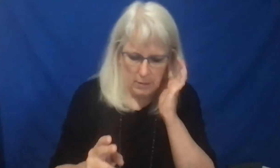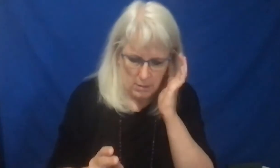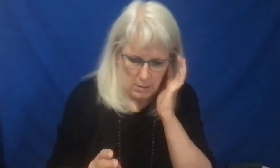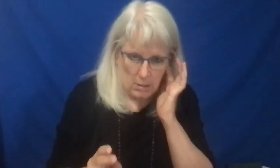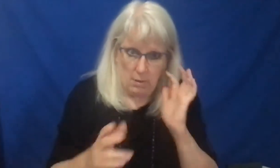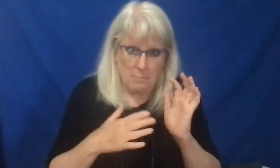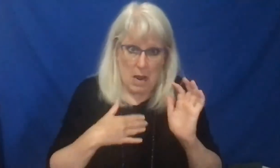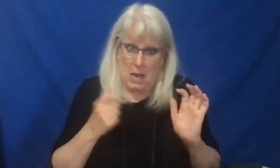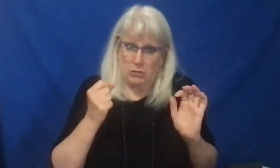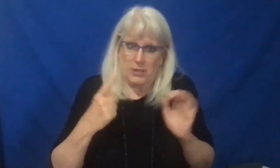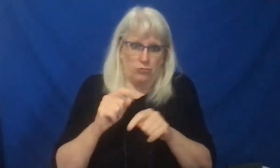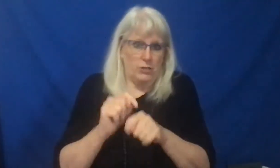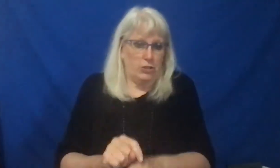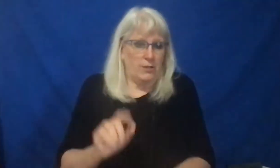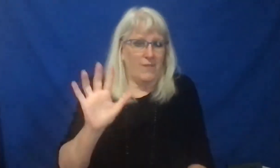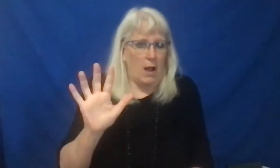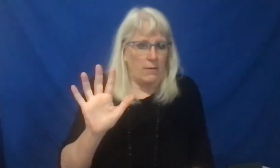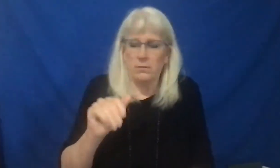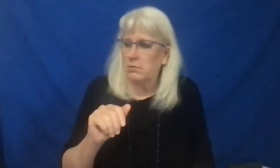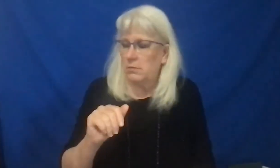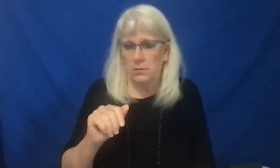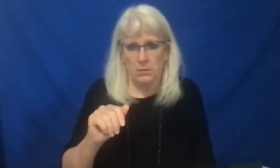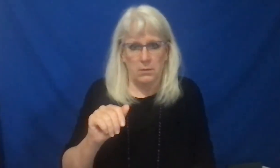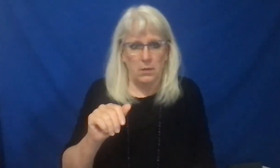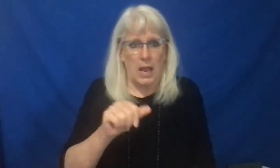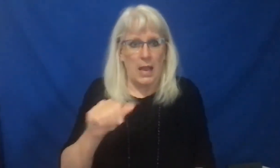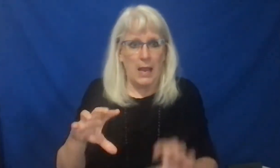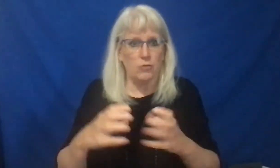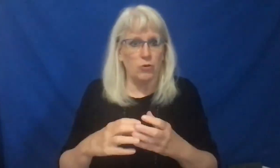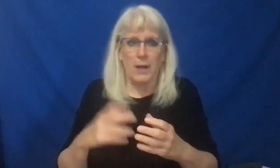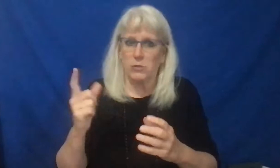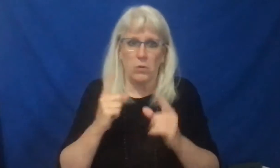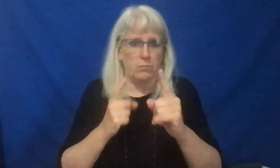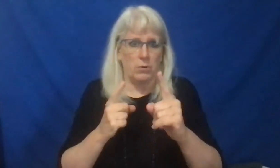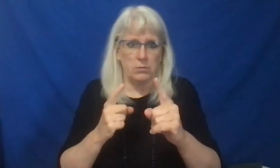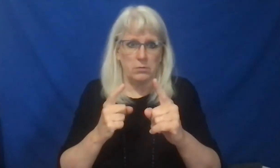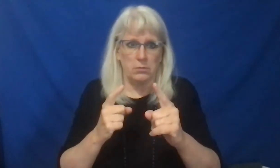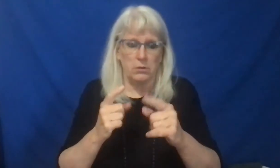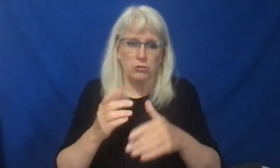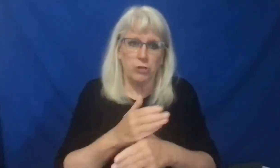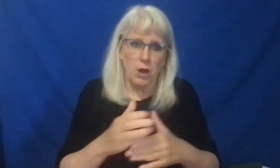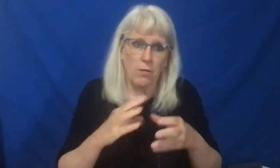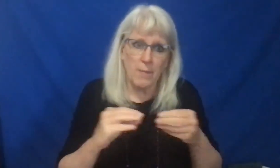5, it asks us, it restricts the AA group to a single purpose, which is carrying our message to other